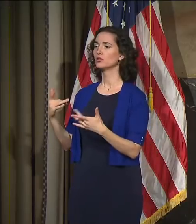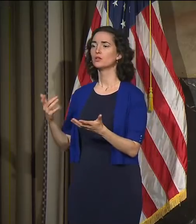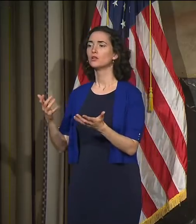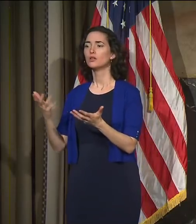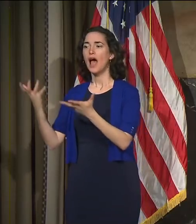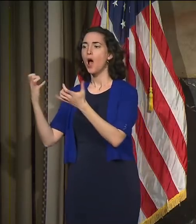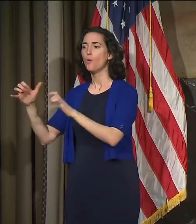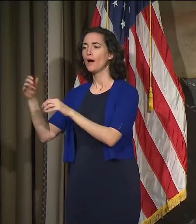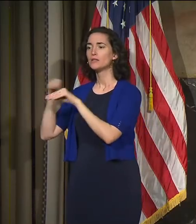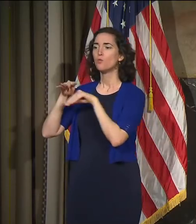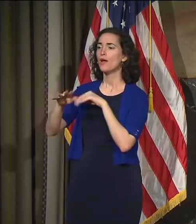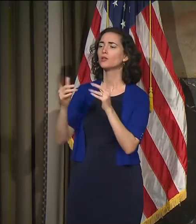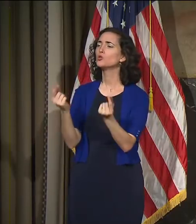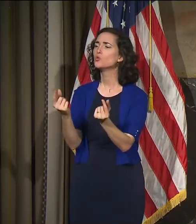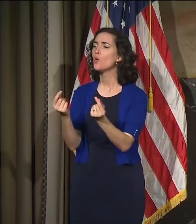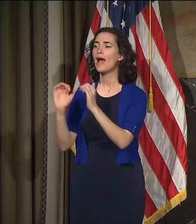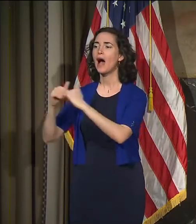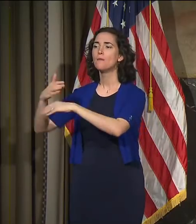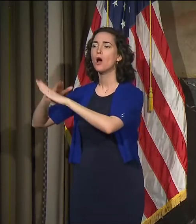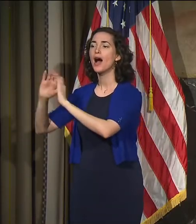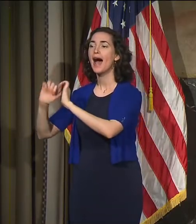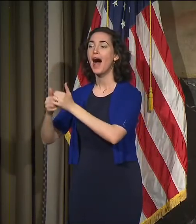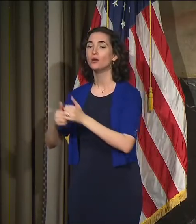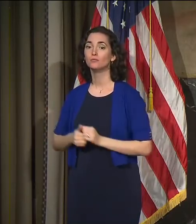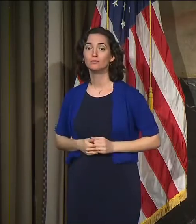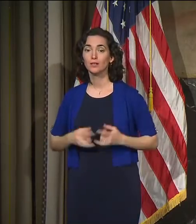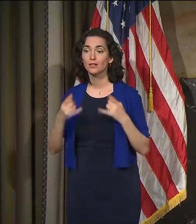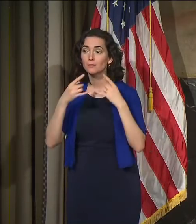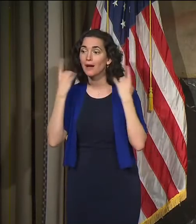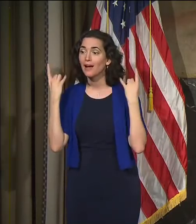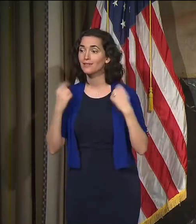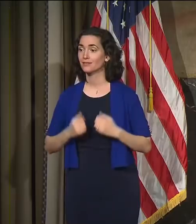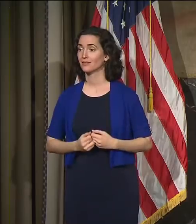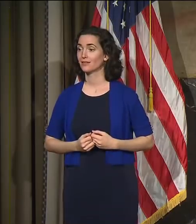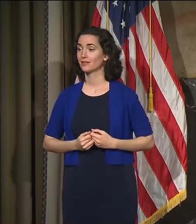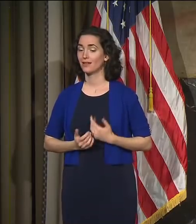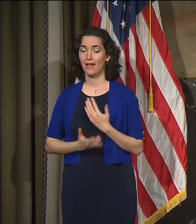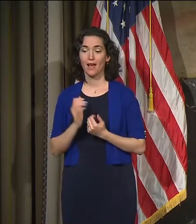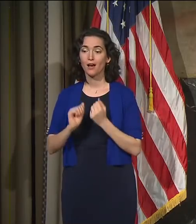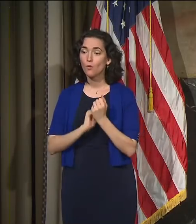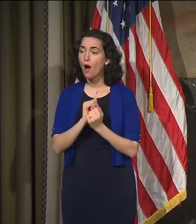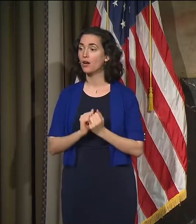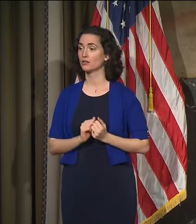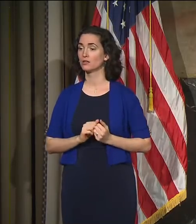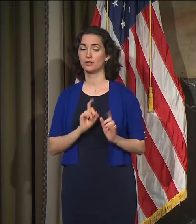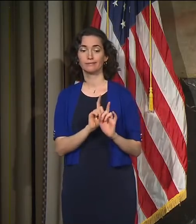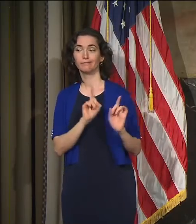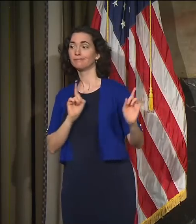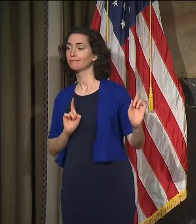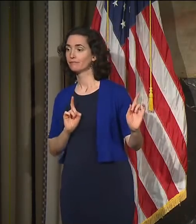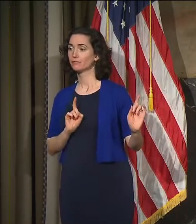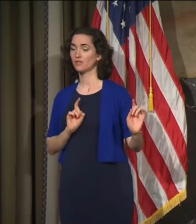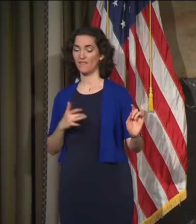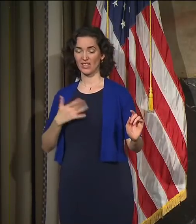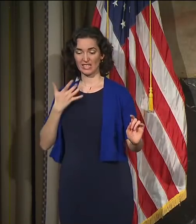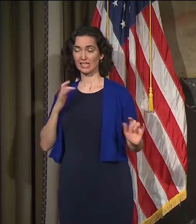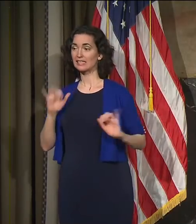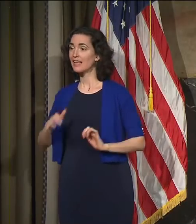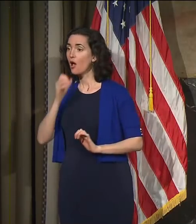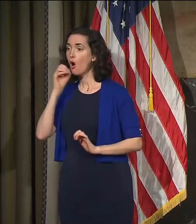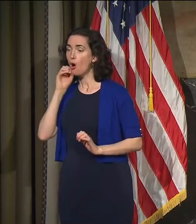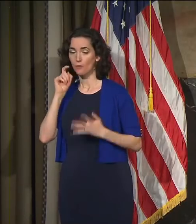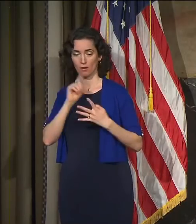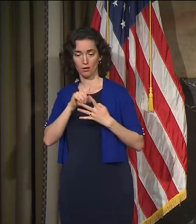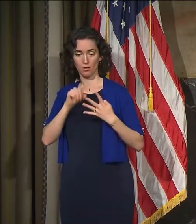you distance, you wash your hands, you stay home when you're sick. You do all of those things. And I believe the